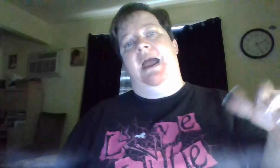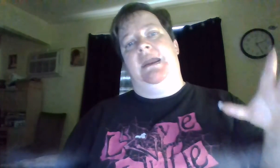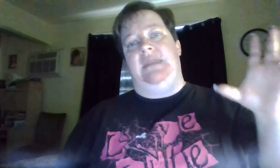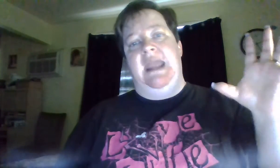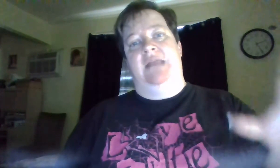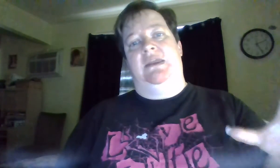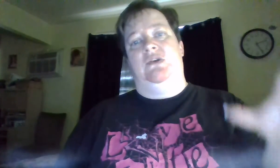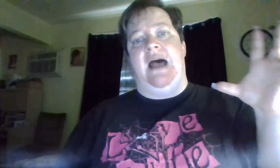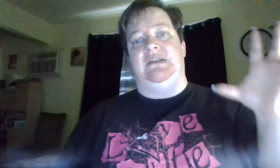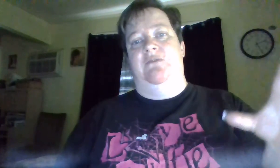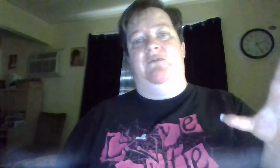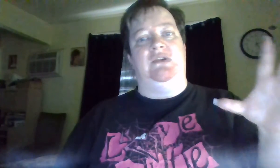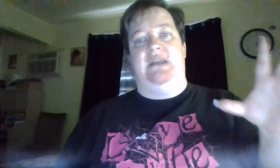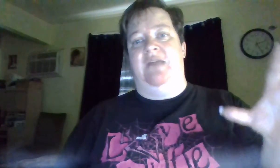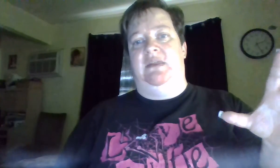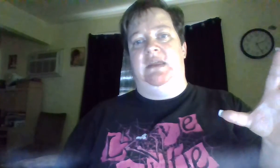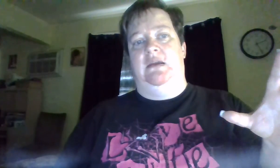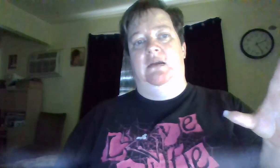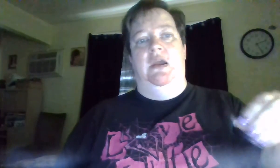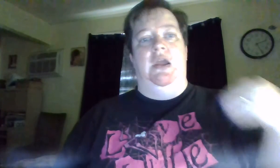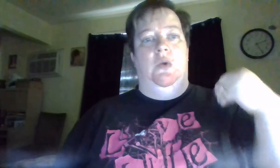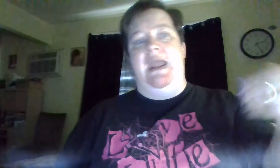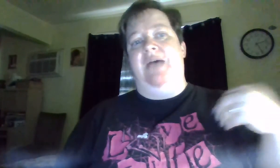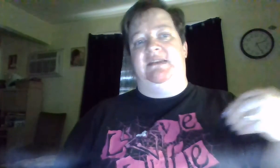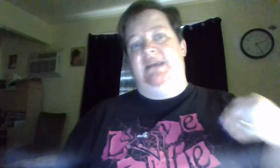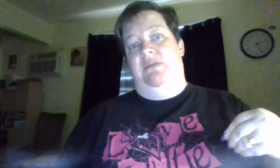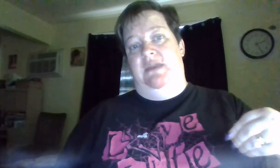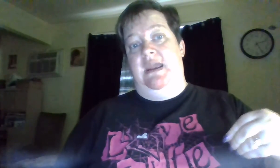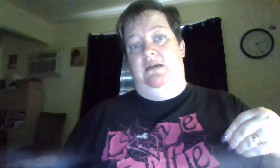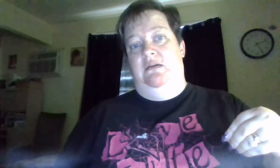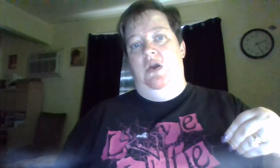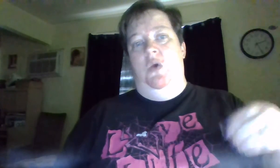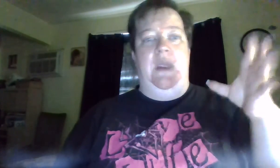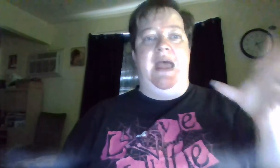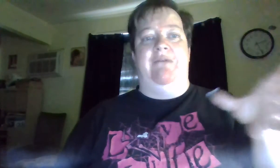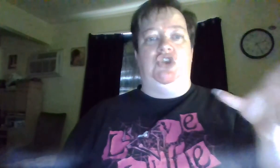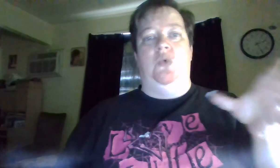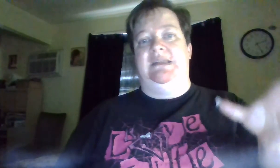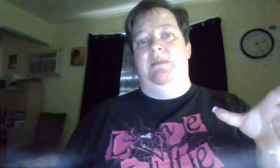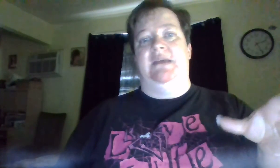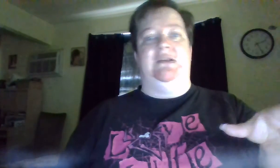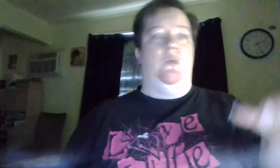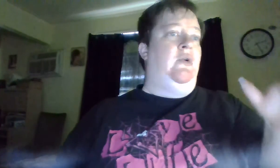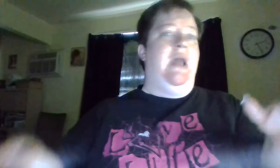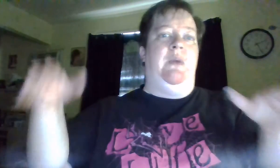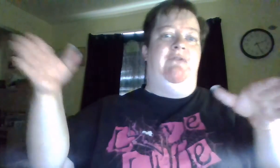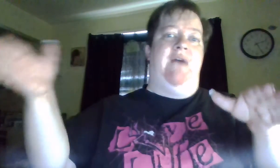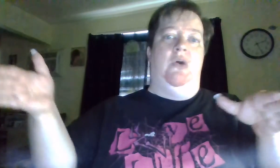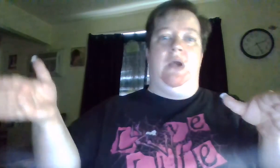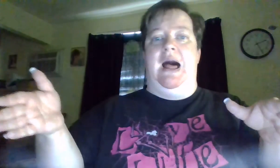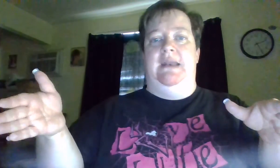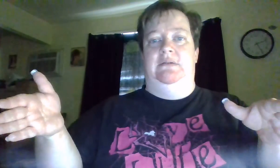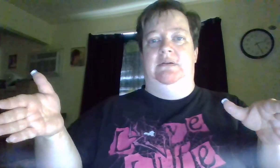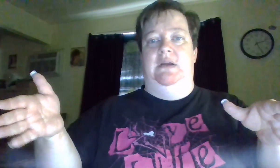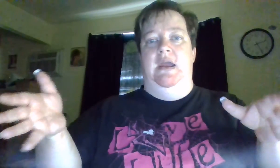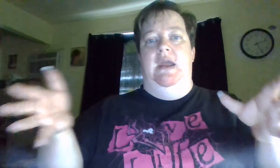Nehemiah, they had their doubts and fears and everything, we have the same thing. We have a choice to make as to whether or not we follow God. You